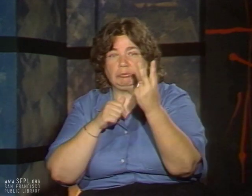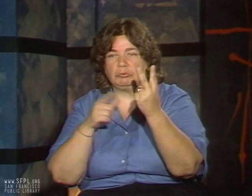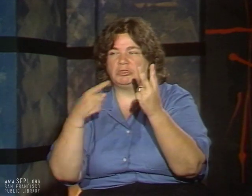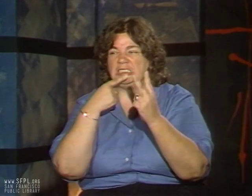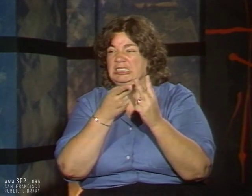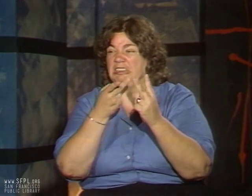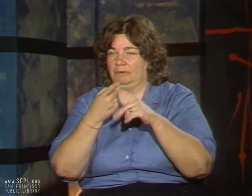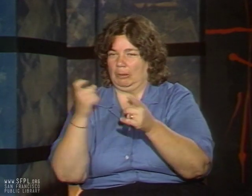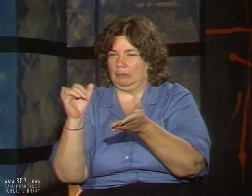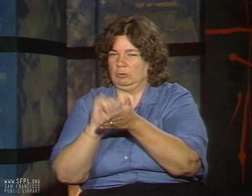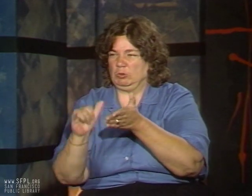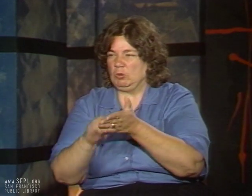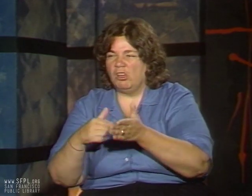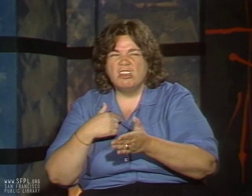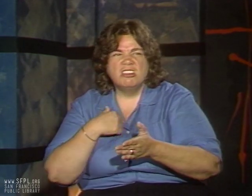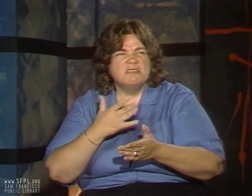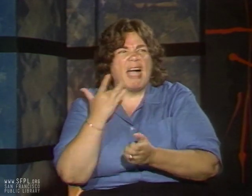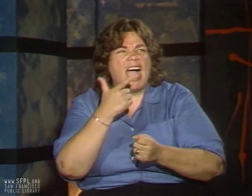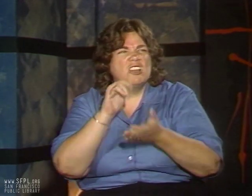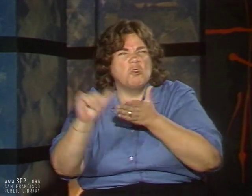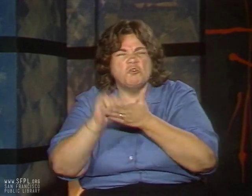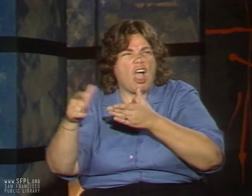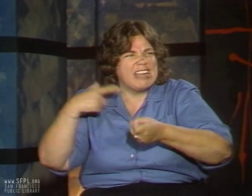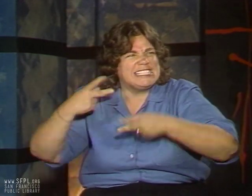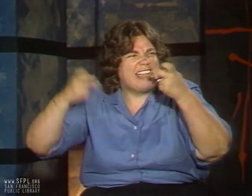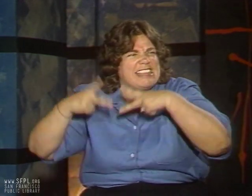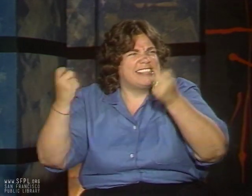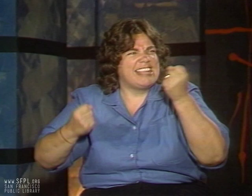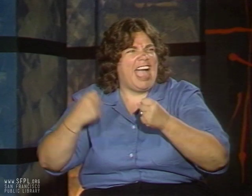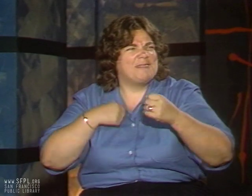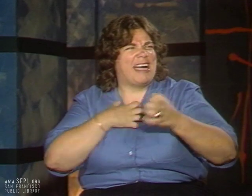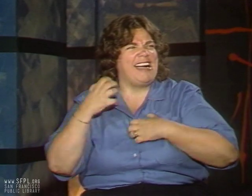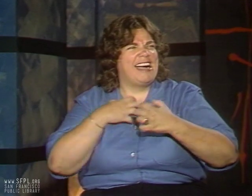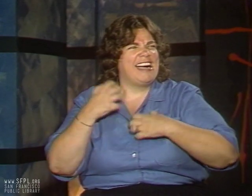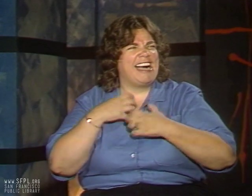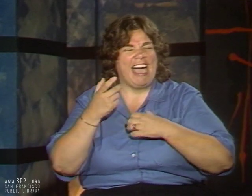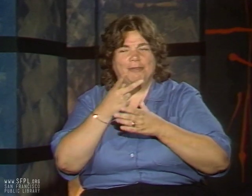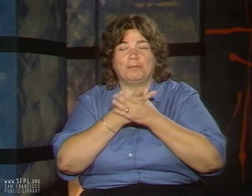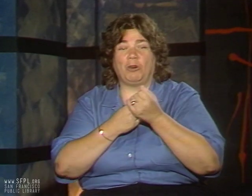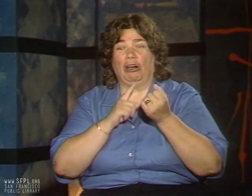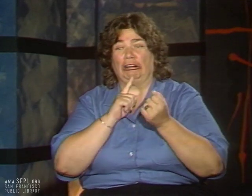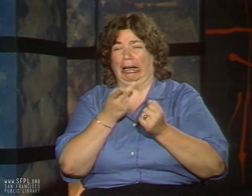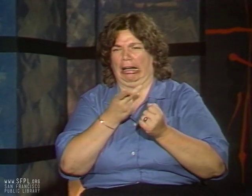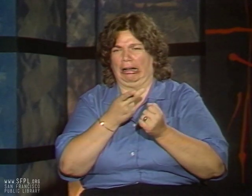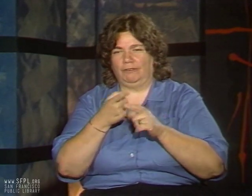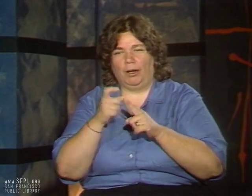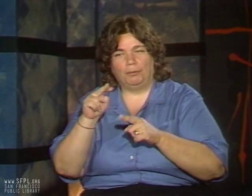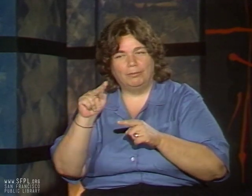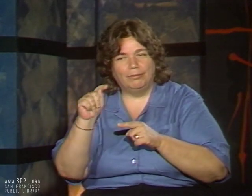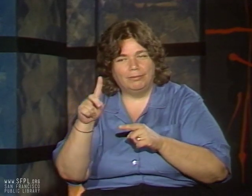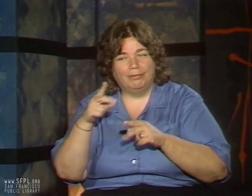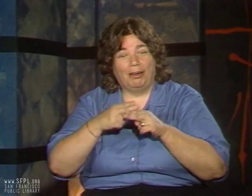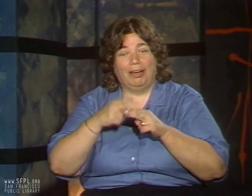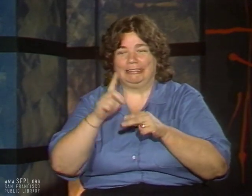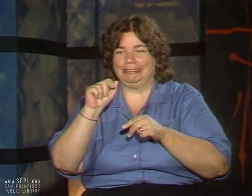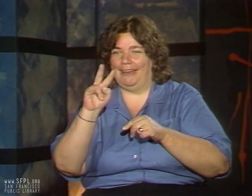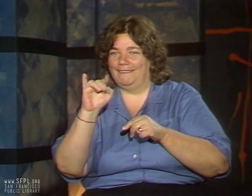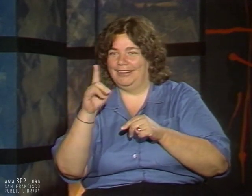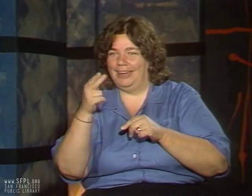New York City. Well, that's all it took. I launched into such a tirade. I didn't know that they were David Hayes and Jean